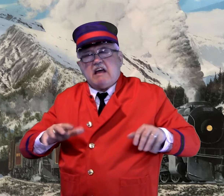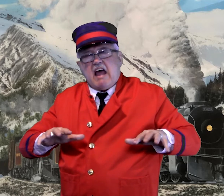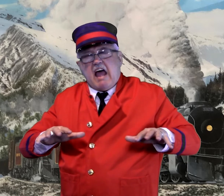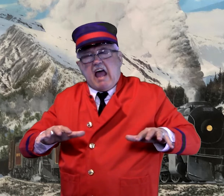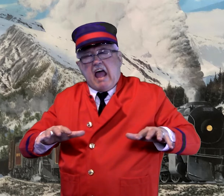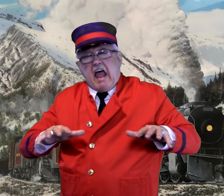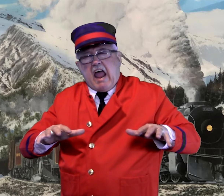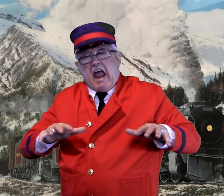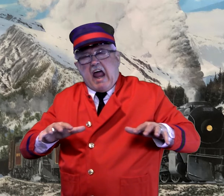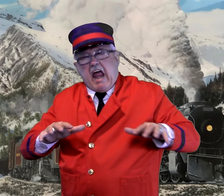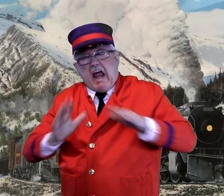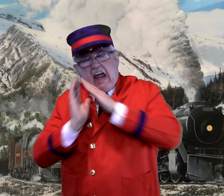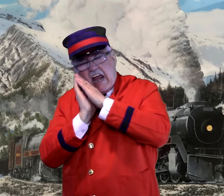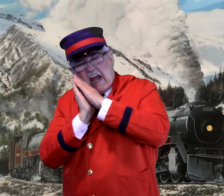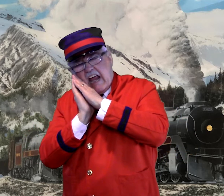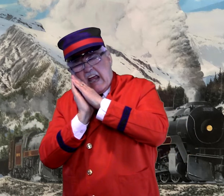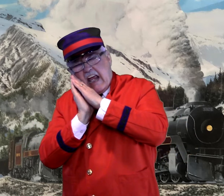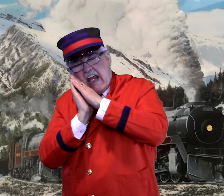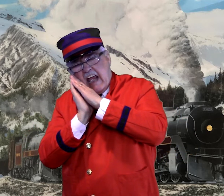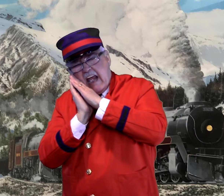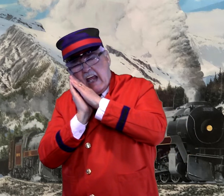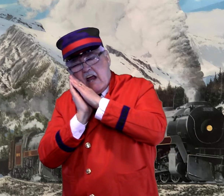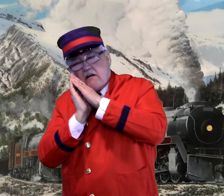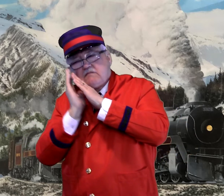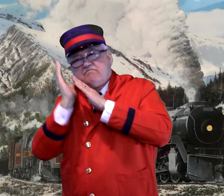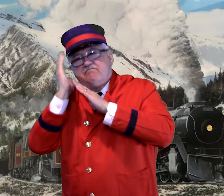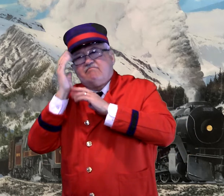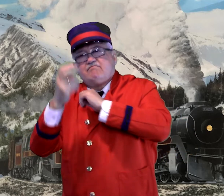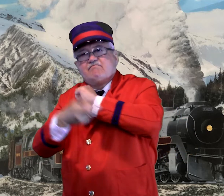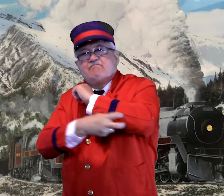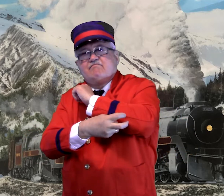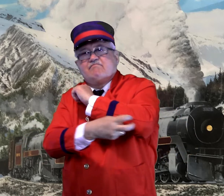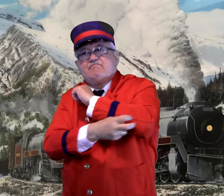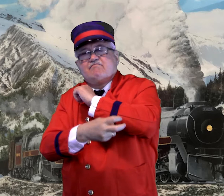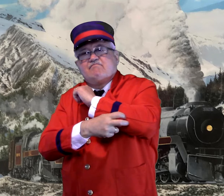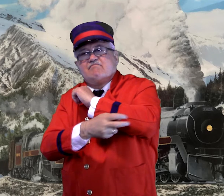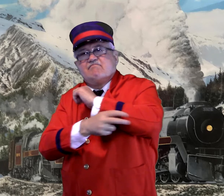tracks. When the students were asleep, they still knew what was going on.